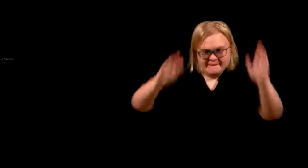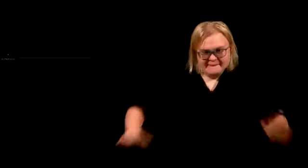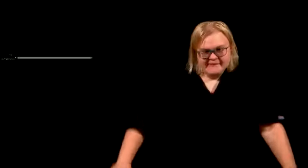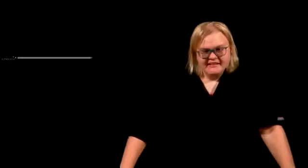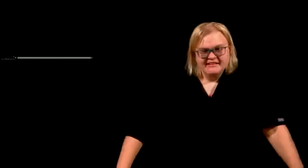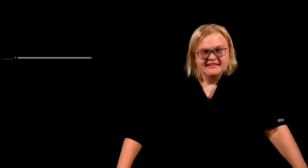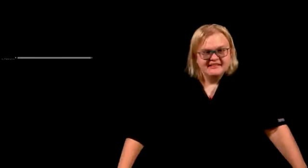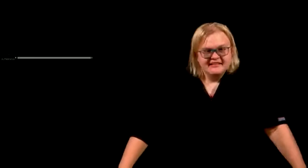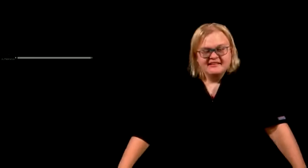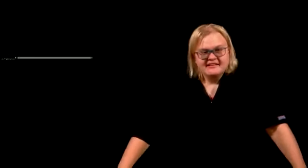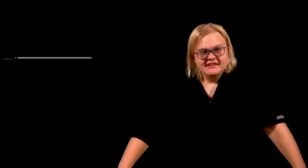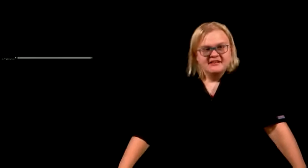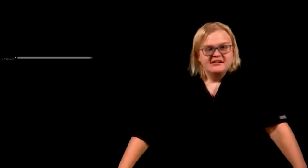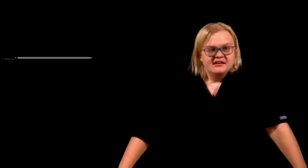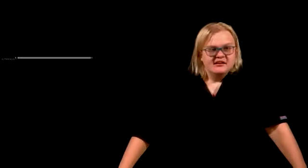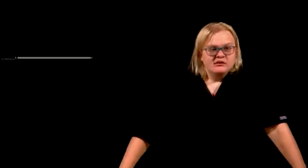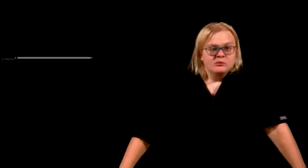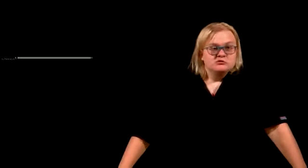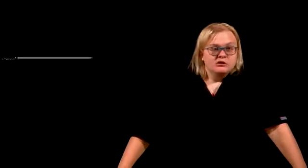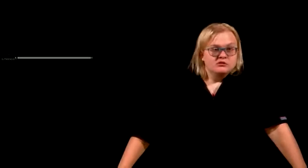Okay, if you can rise, let's rise.